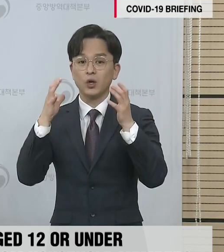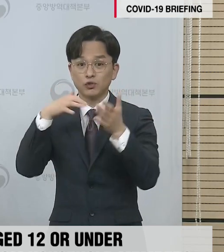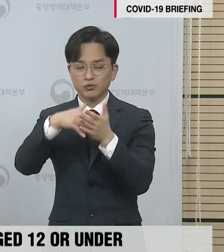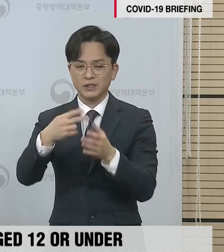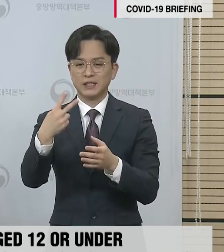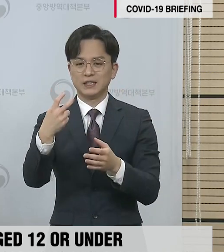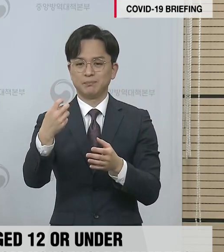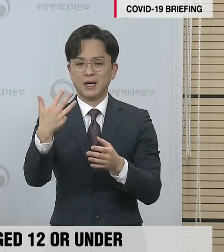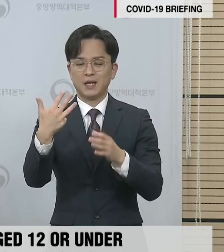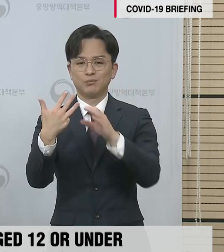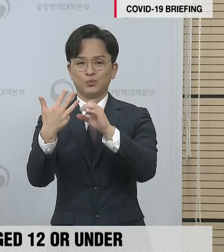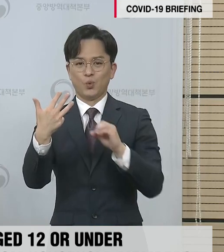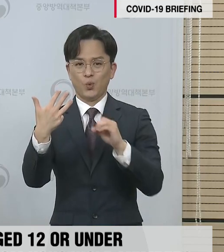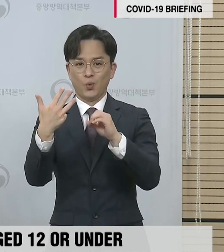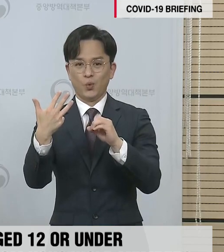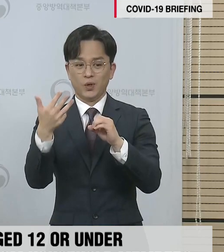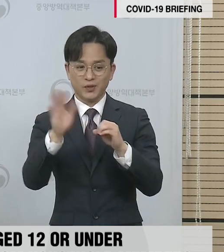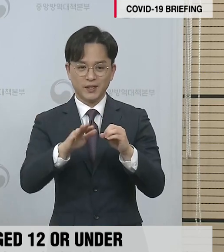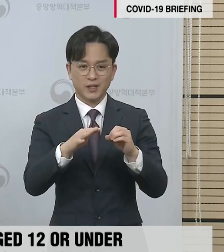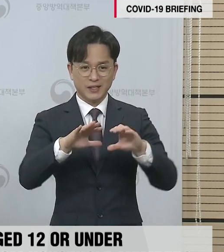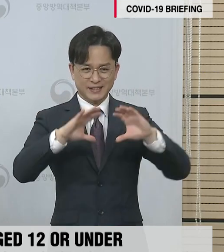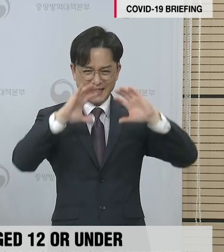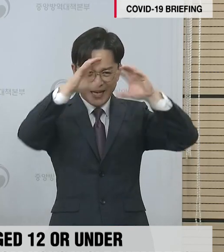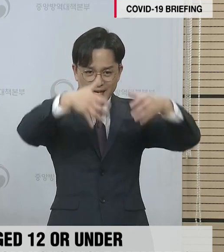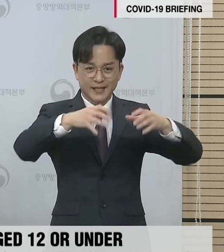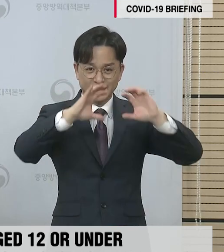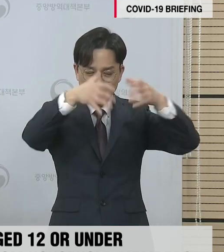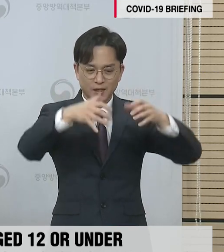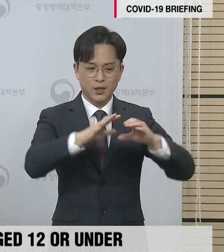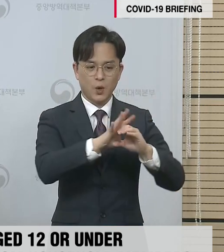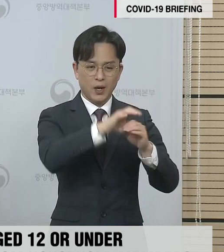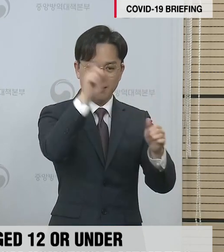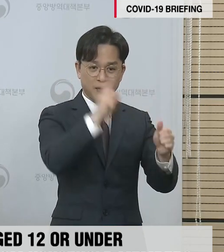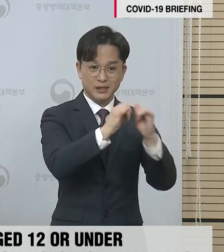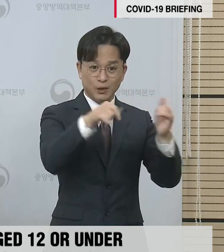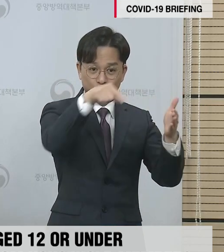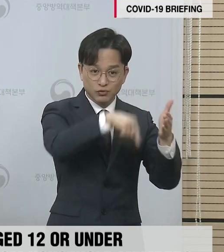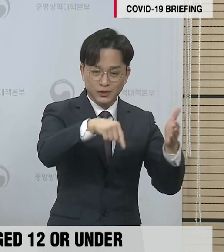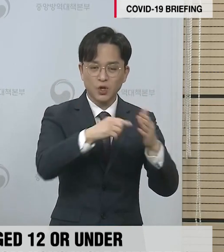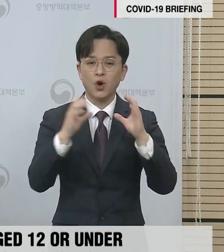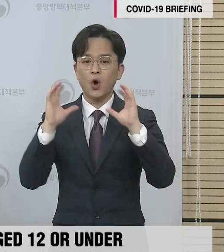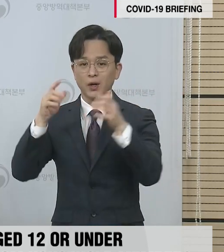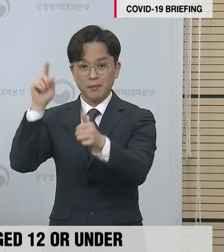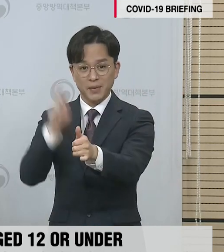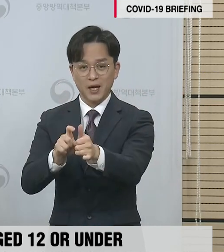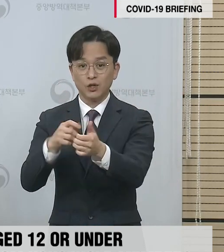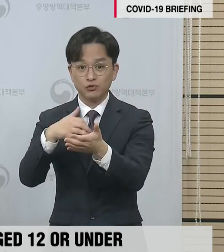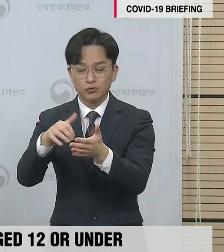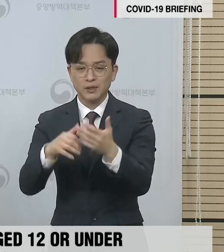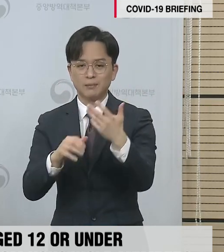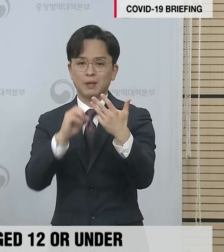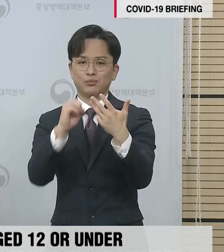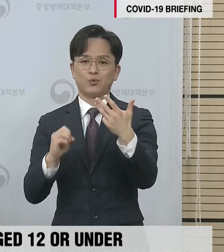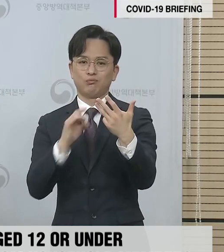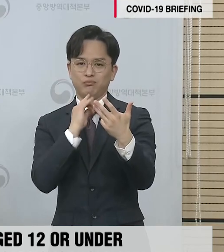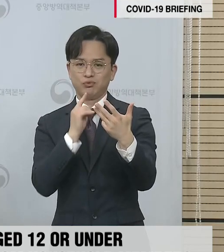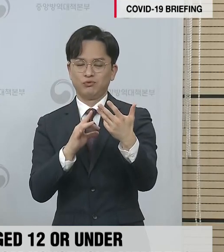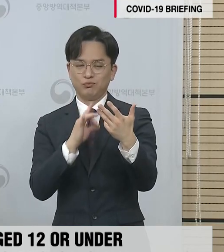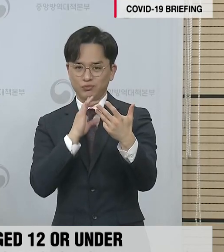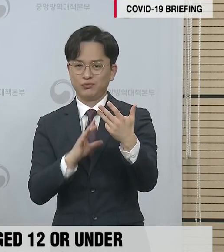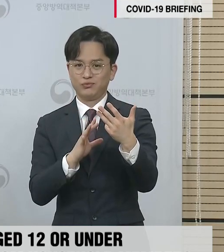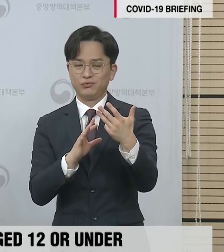stand about 29%. However, we only have about 8% of the COVID-19 patients among these age